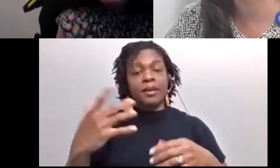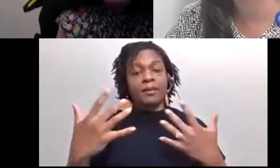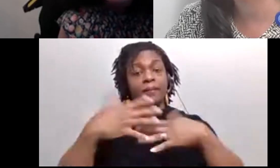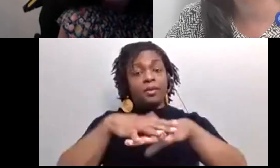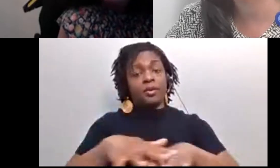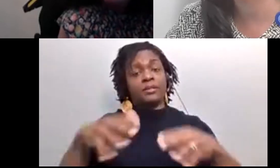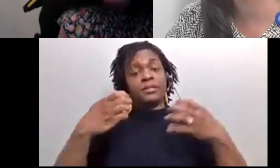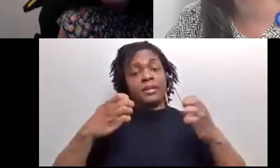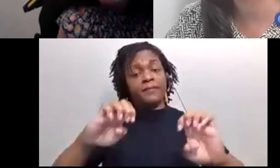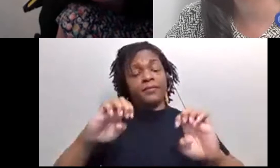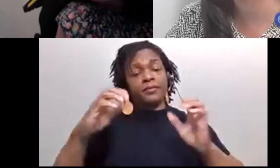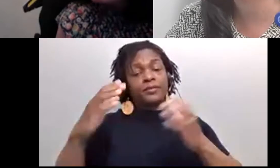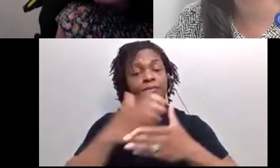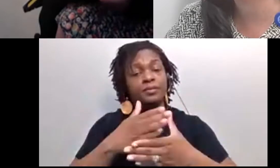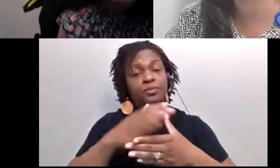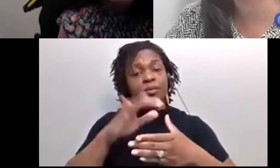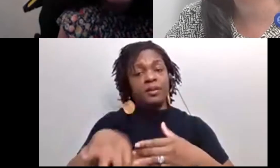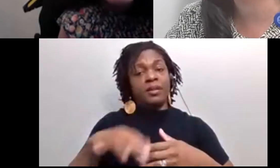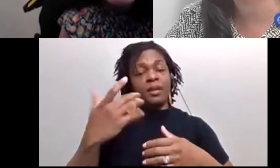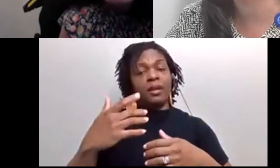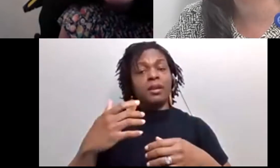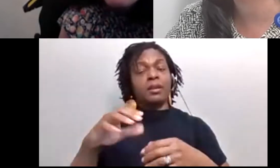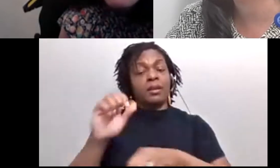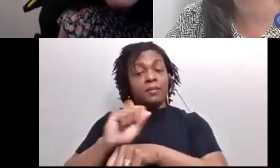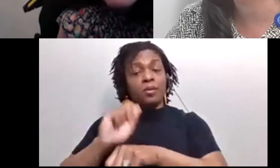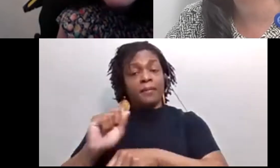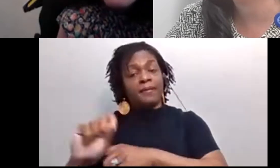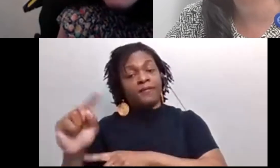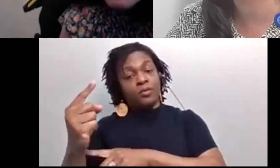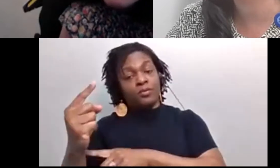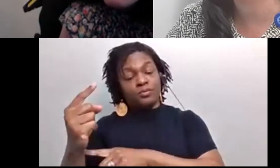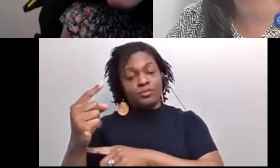the current Employment First initiative. So I know they've worked with